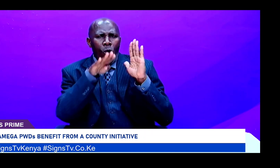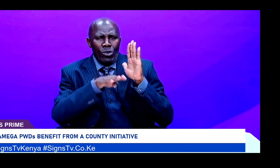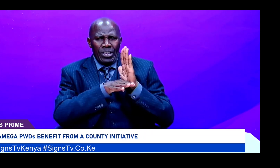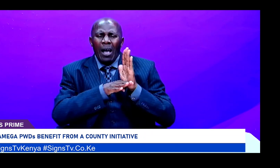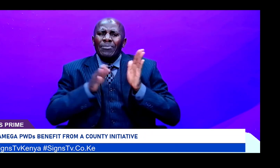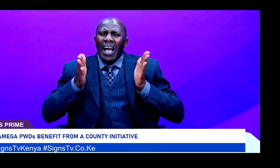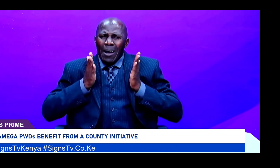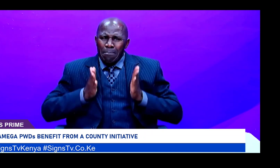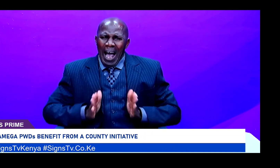initiative